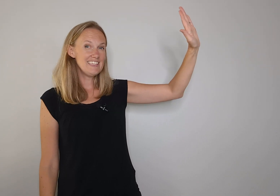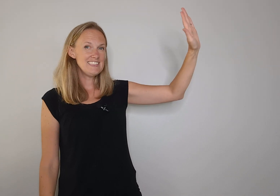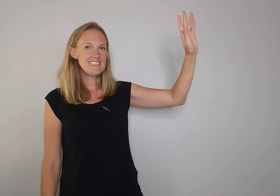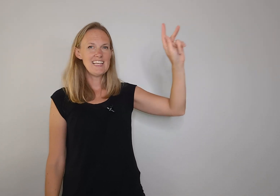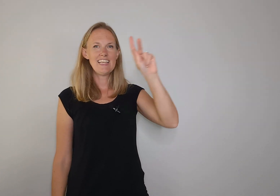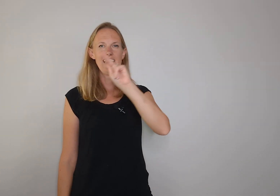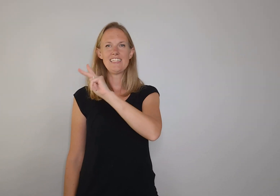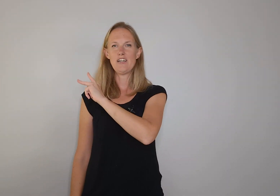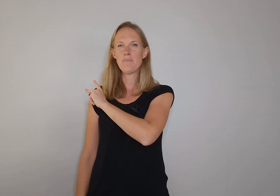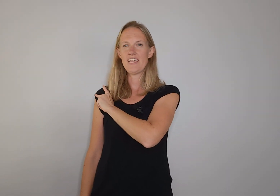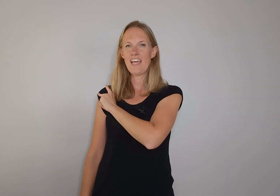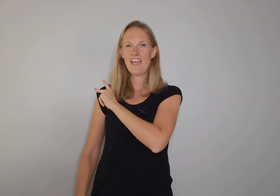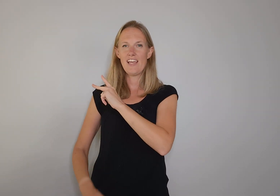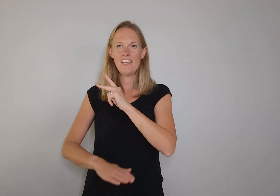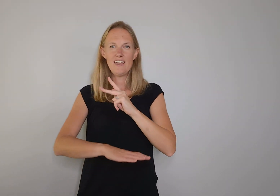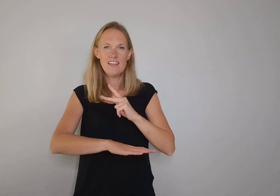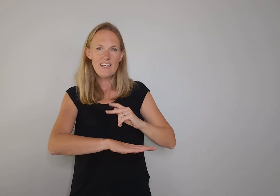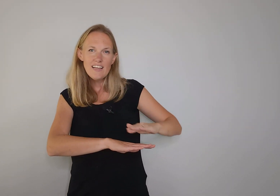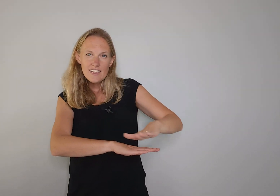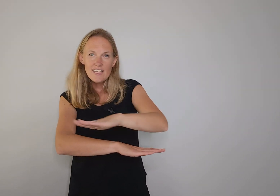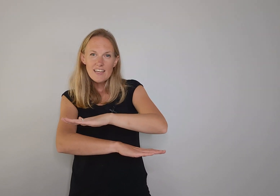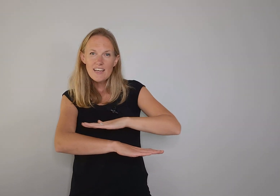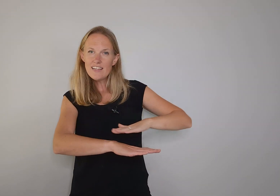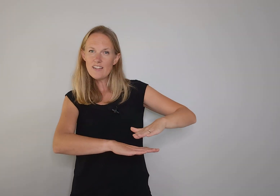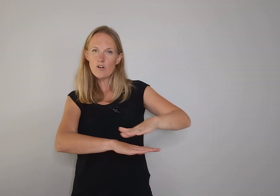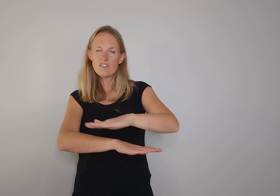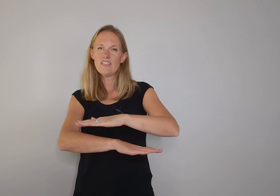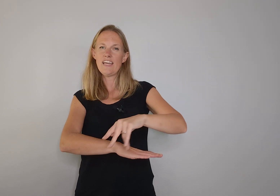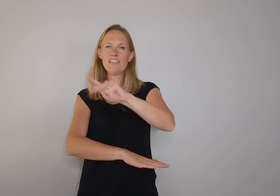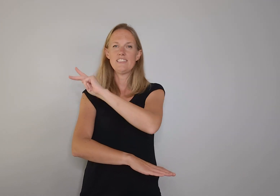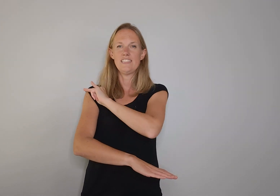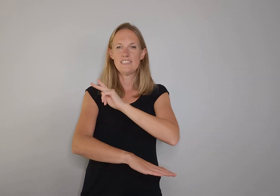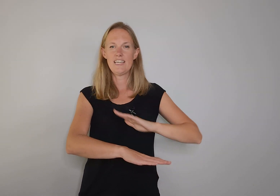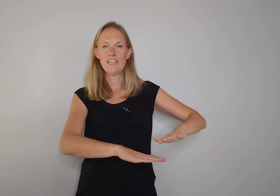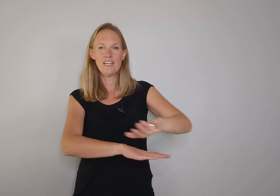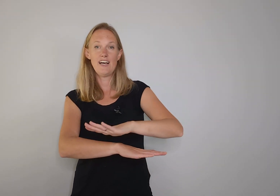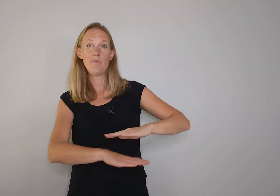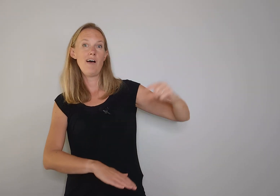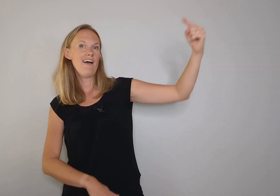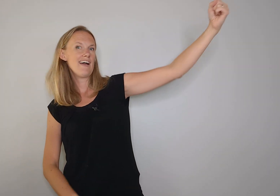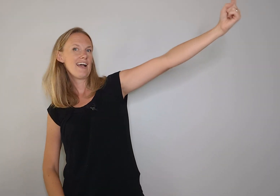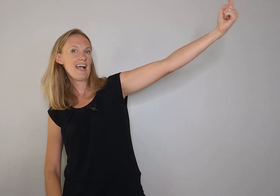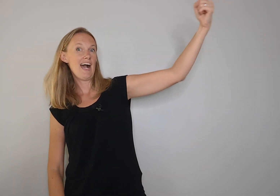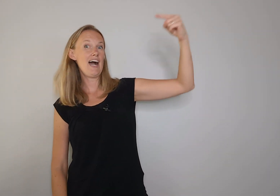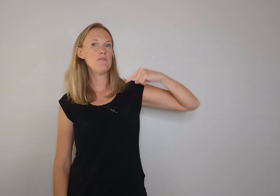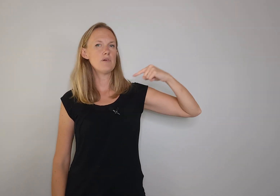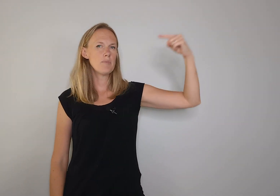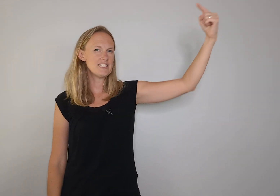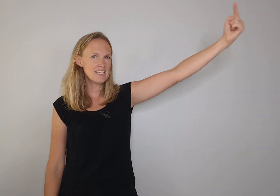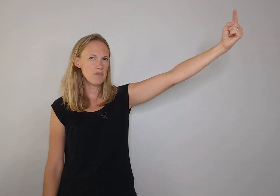his kingdom, K, and then over the land, his kingdom come. Remember, this is coming